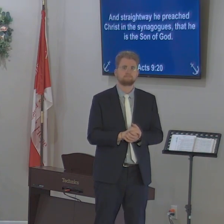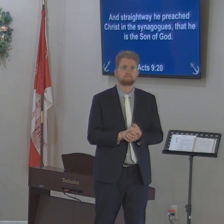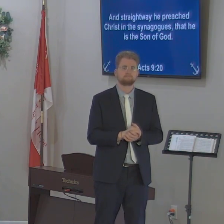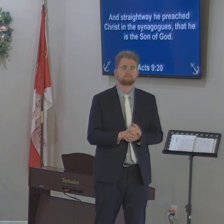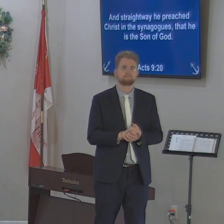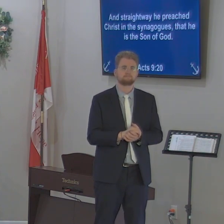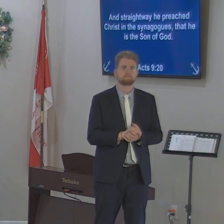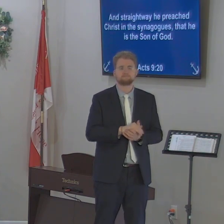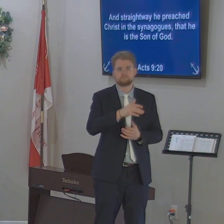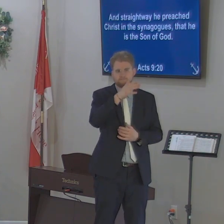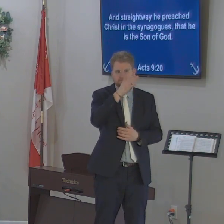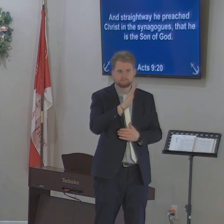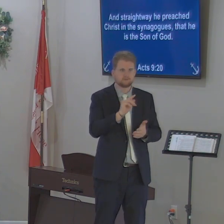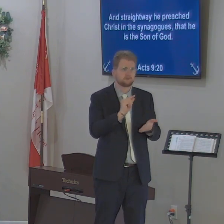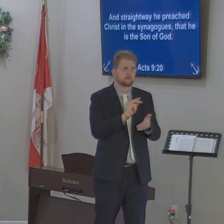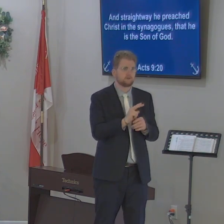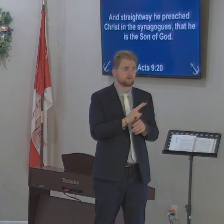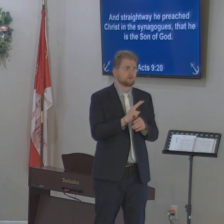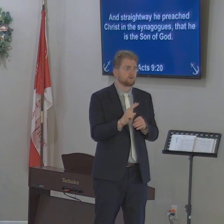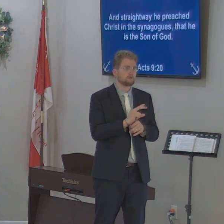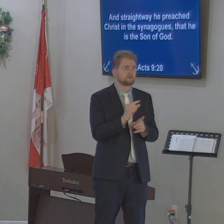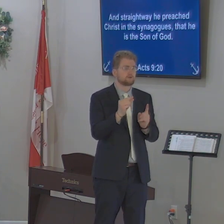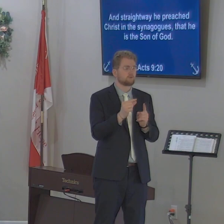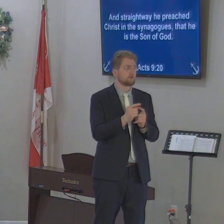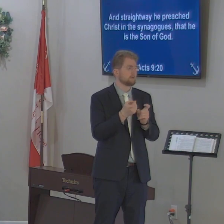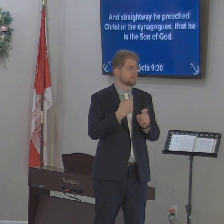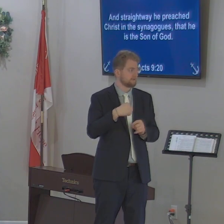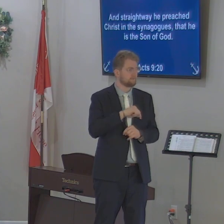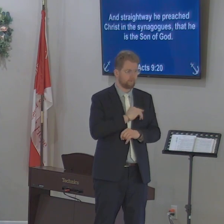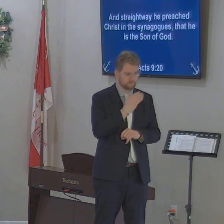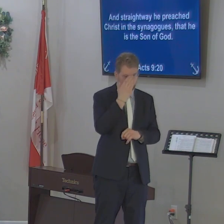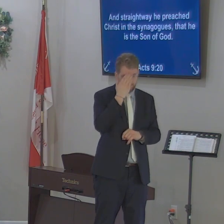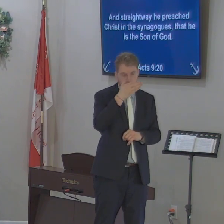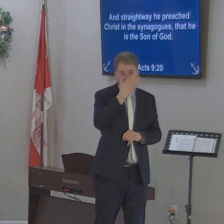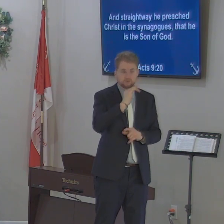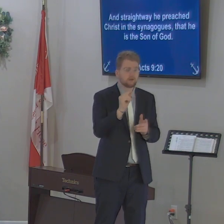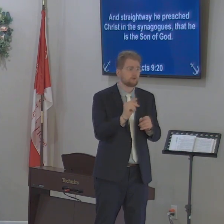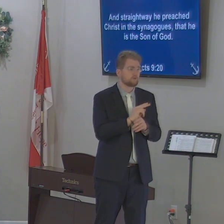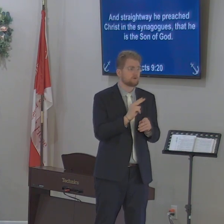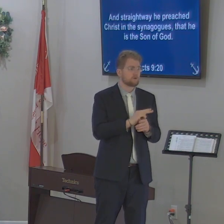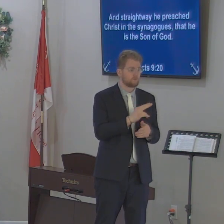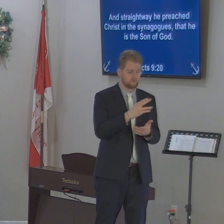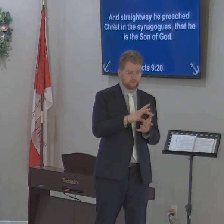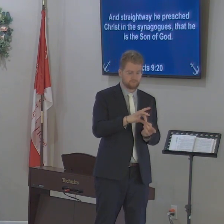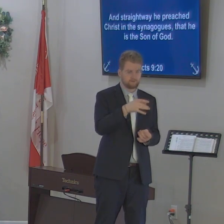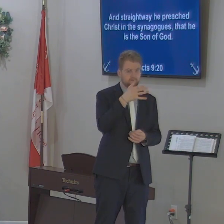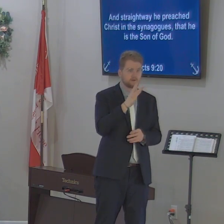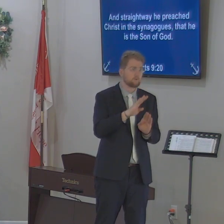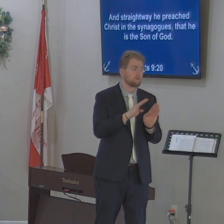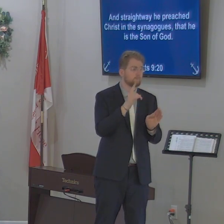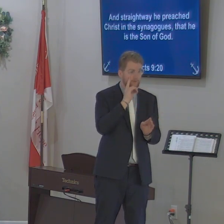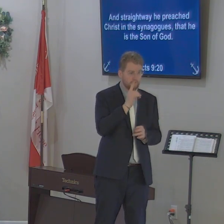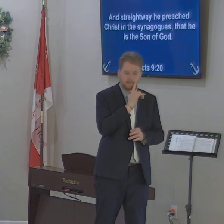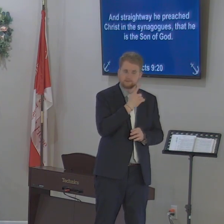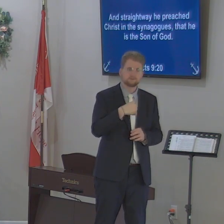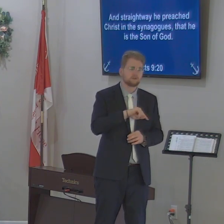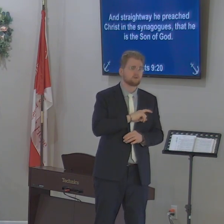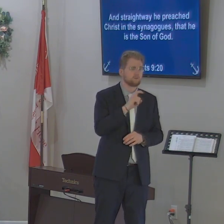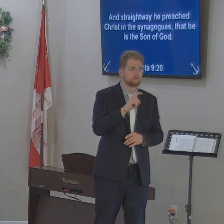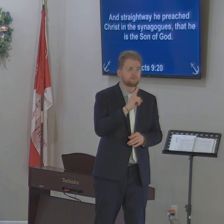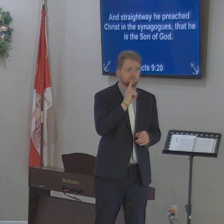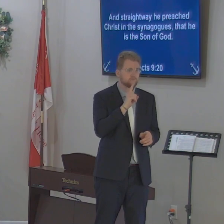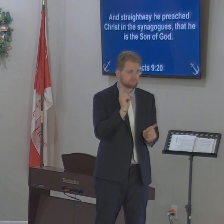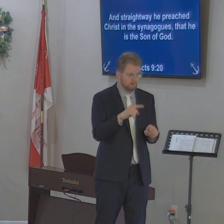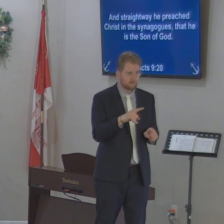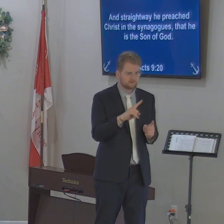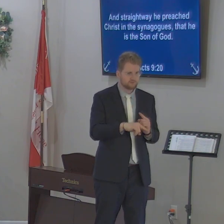So God uses the Word to give us the knowledge. God uses the Holy Spirit of God to open our eyes. We have to respond to that. We have to make a decision. He doesn't force